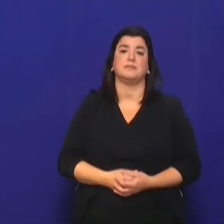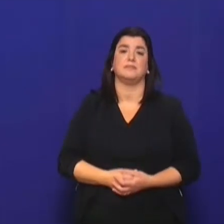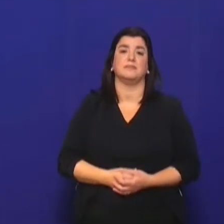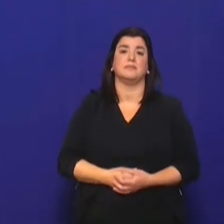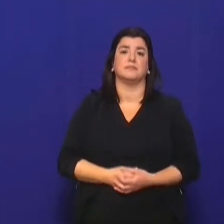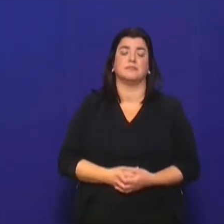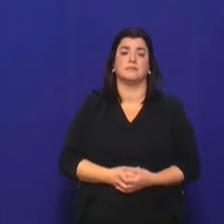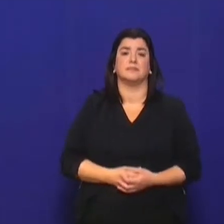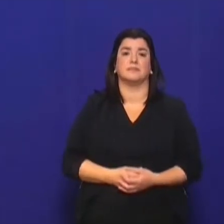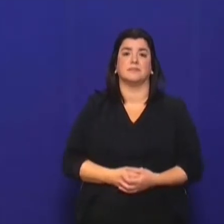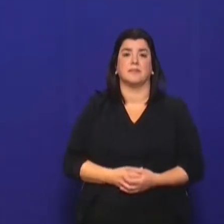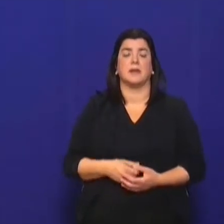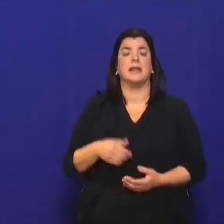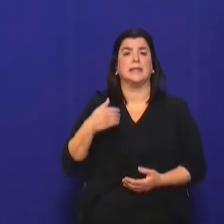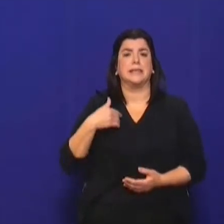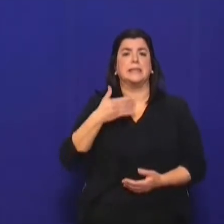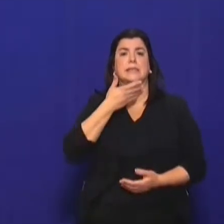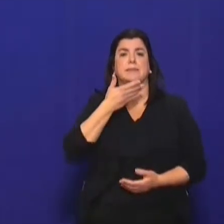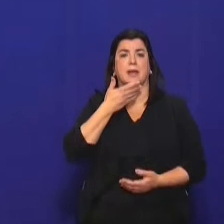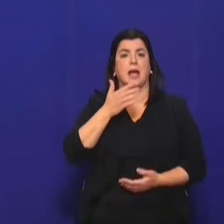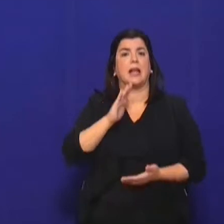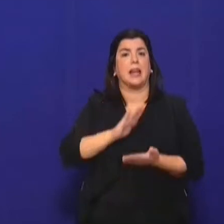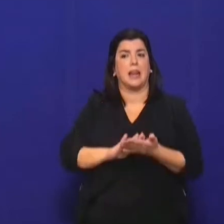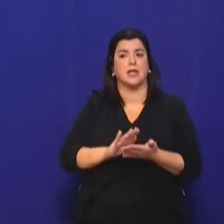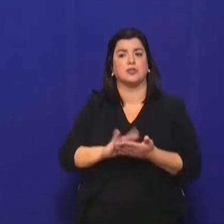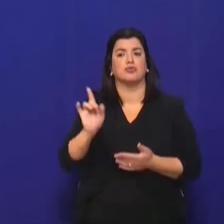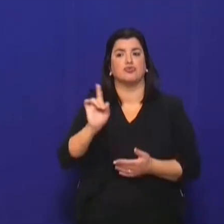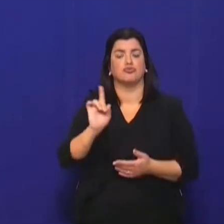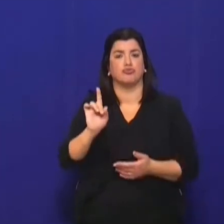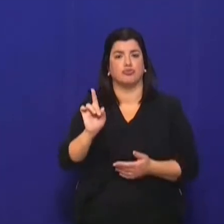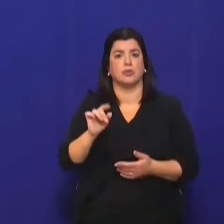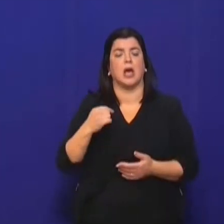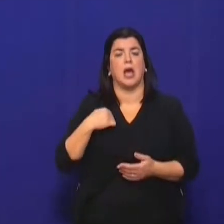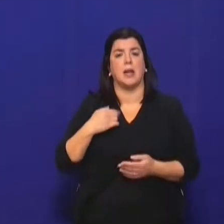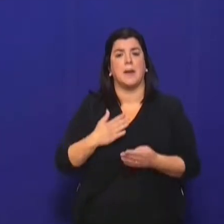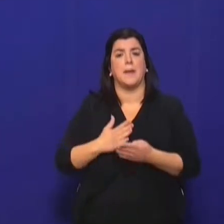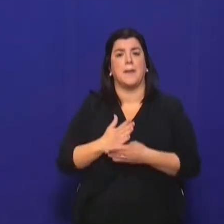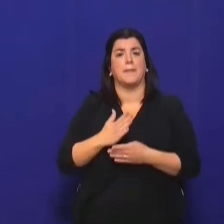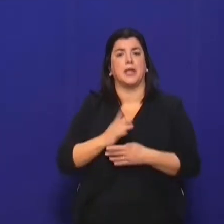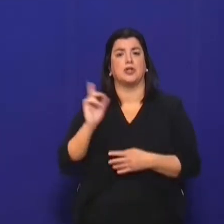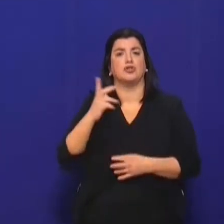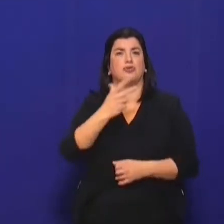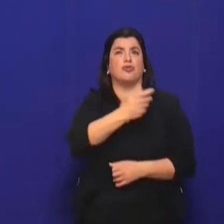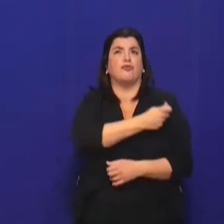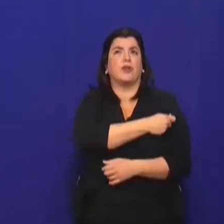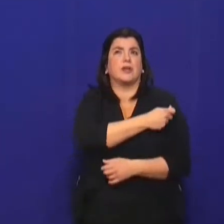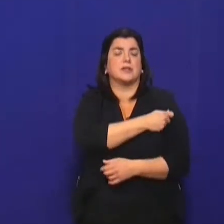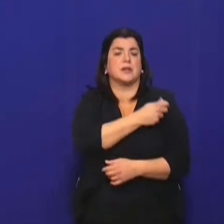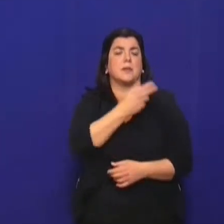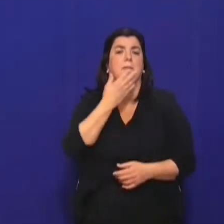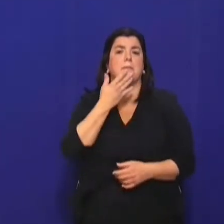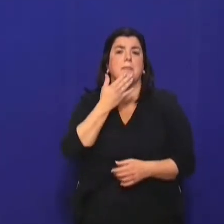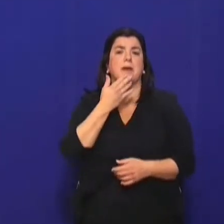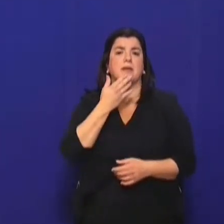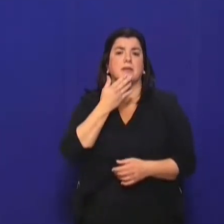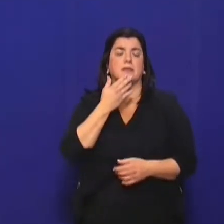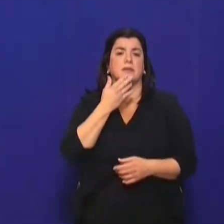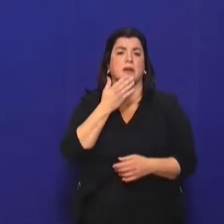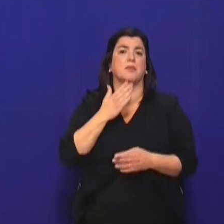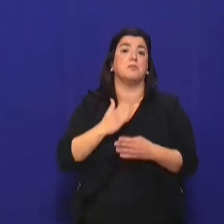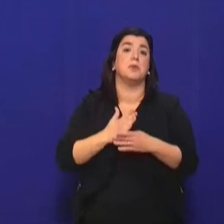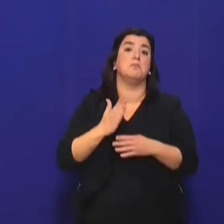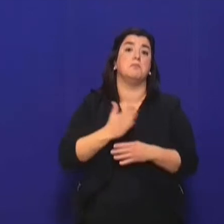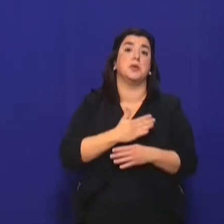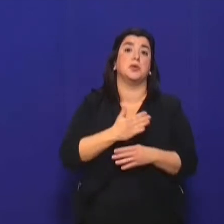so kif spiegajt, mela, aħna bdew jiġuna il-vaccines propju mill-bidunet,